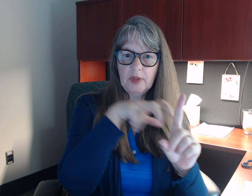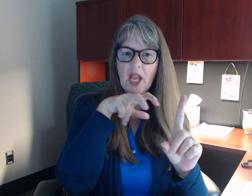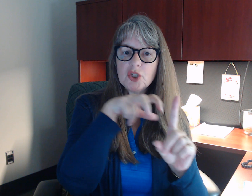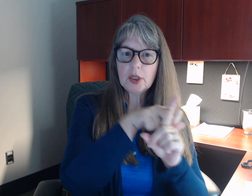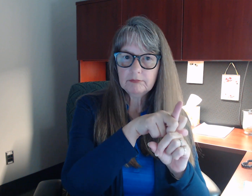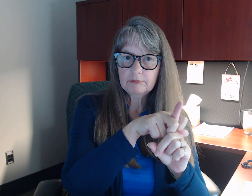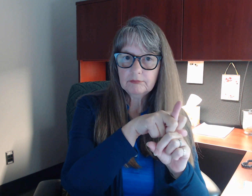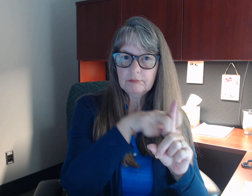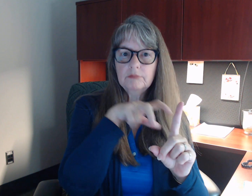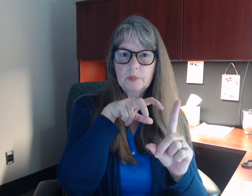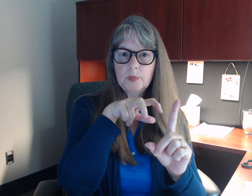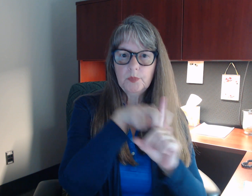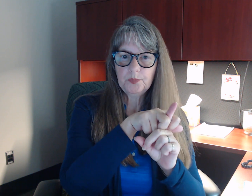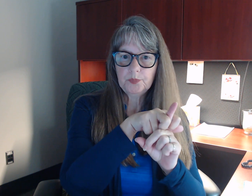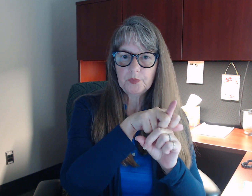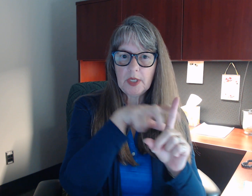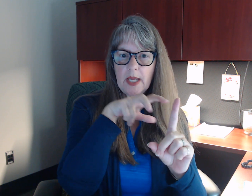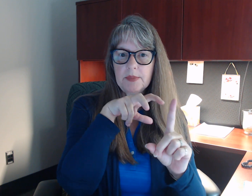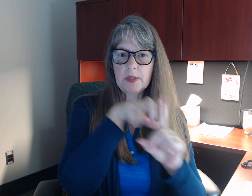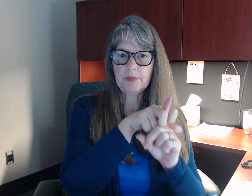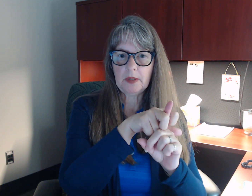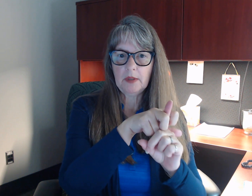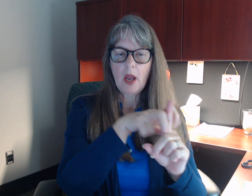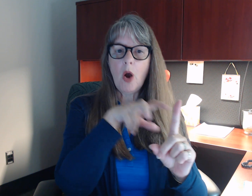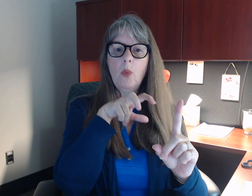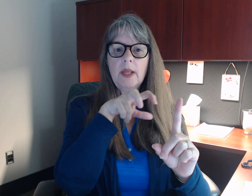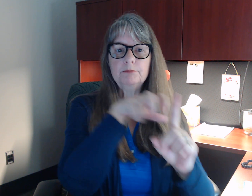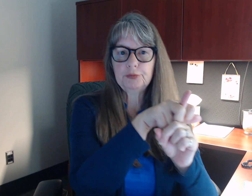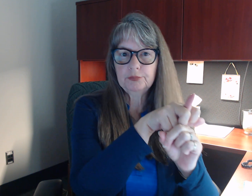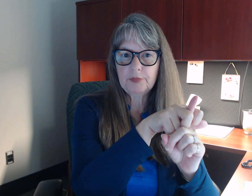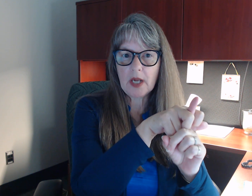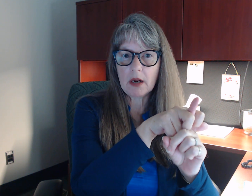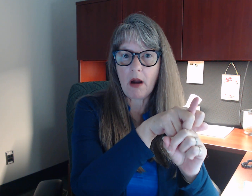Gotcha. To nab something. Oh, they got caught.